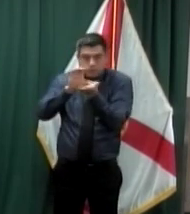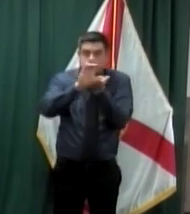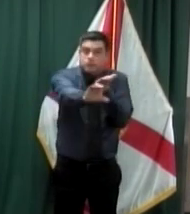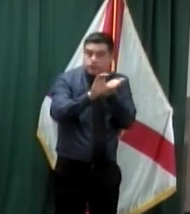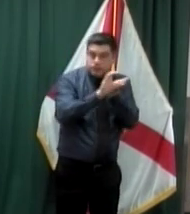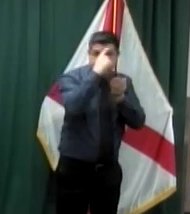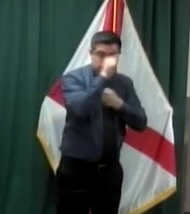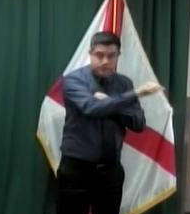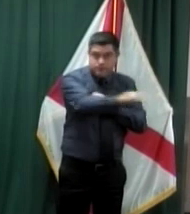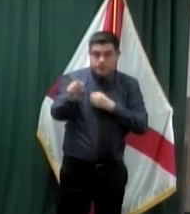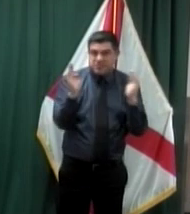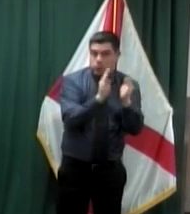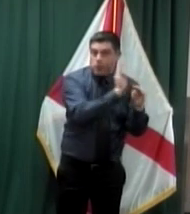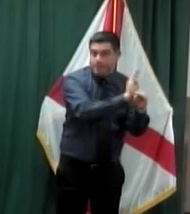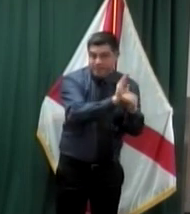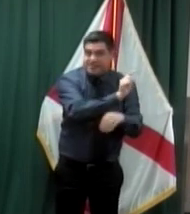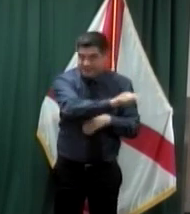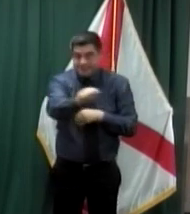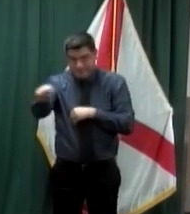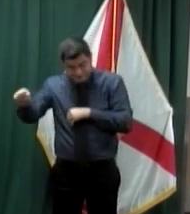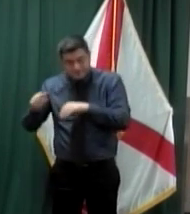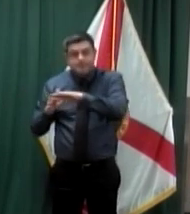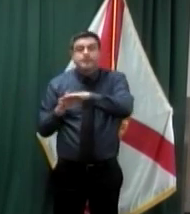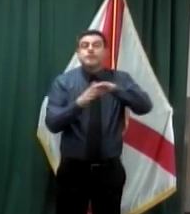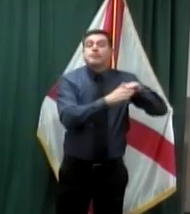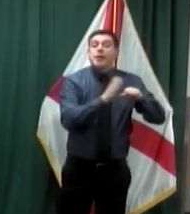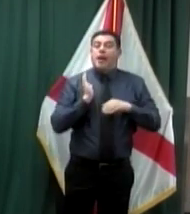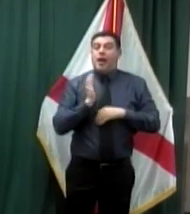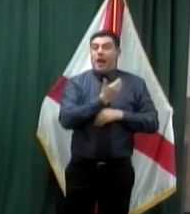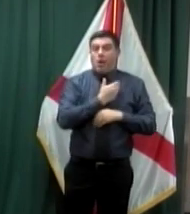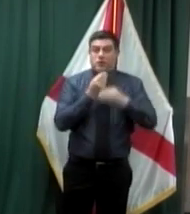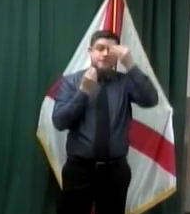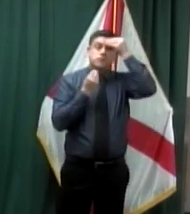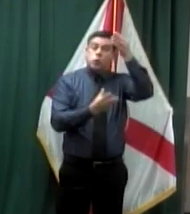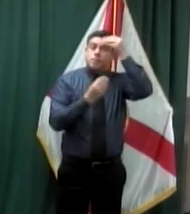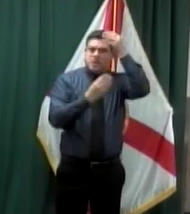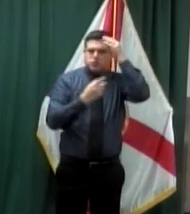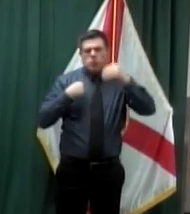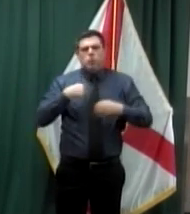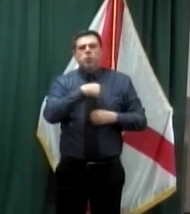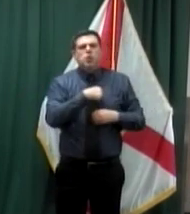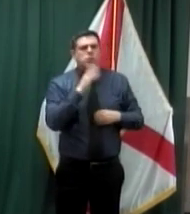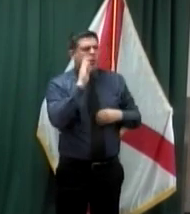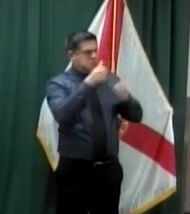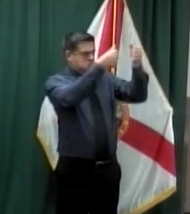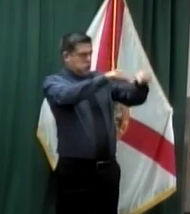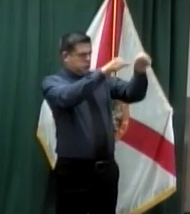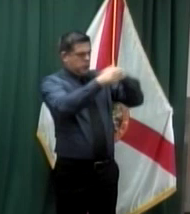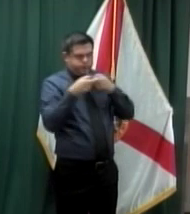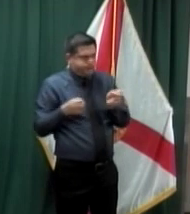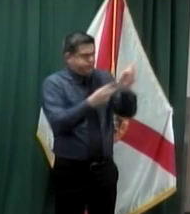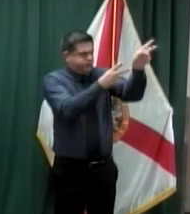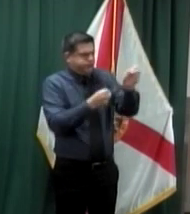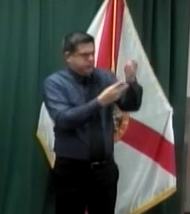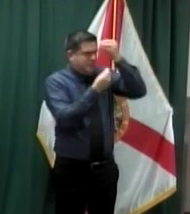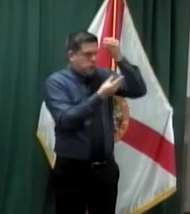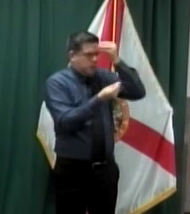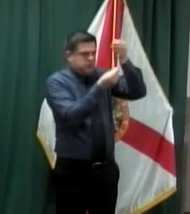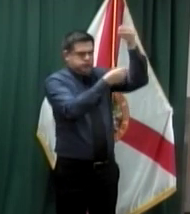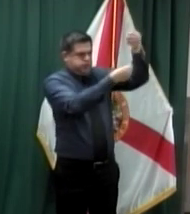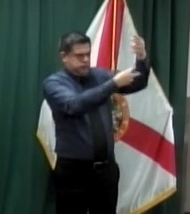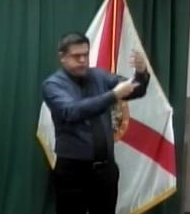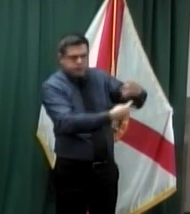a week at prepareseminole.org. Again, see the business tab, click on it. You can see the updates, and you'll also see any and